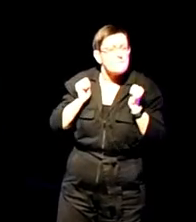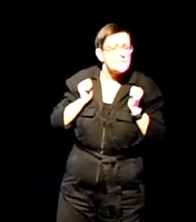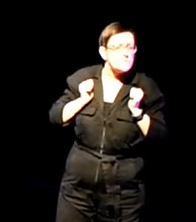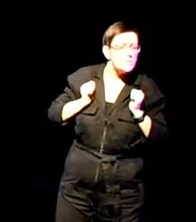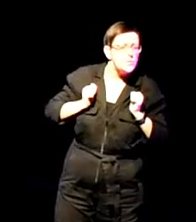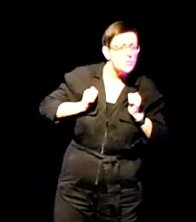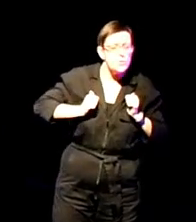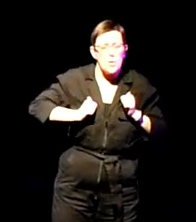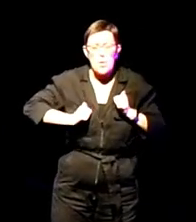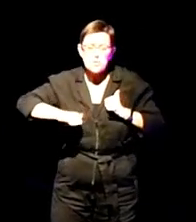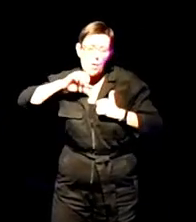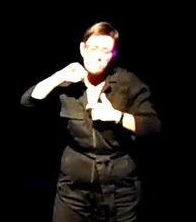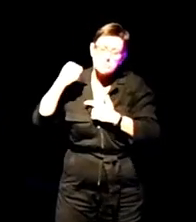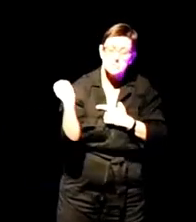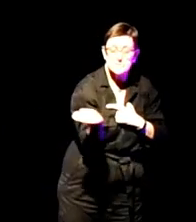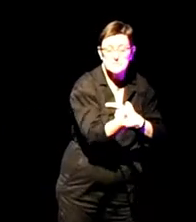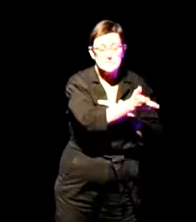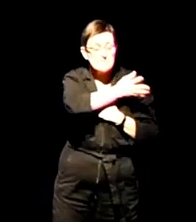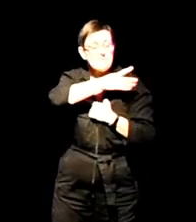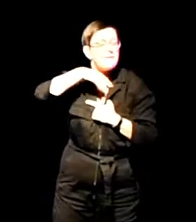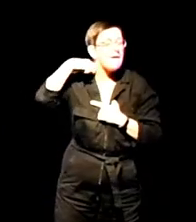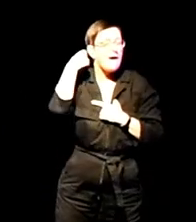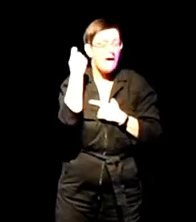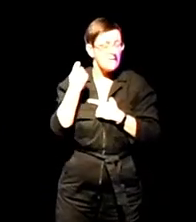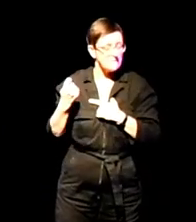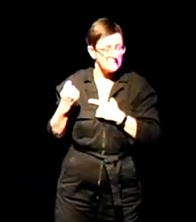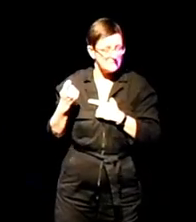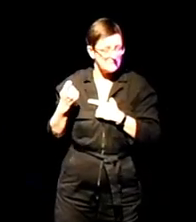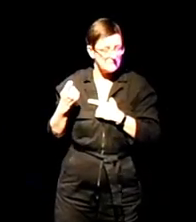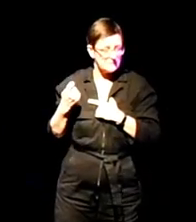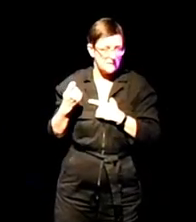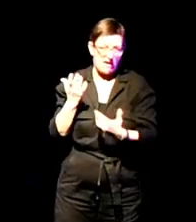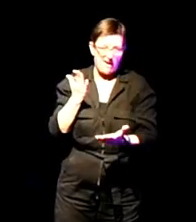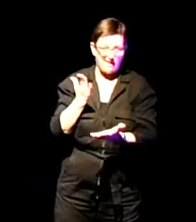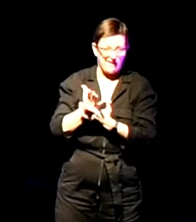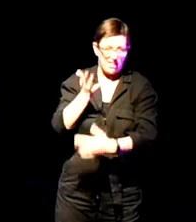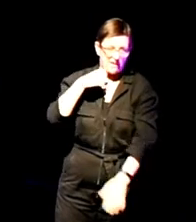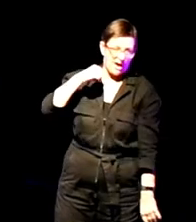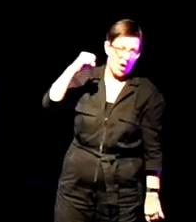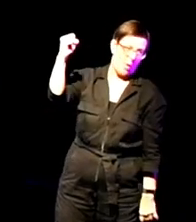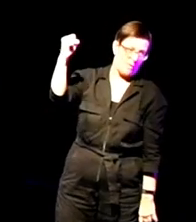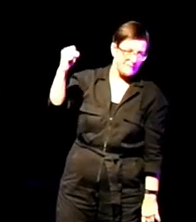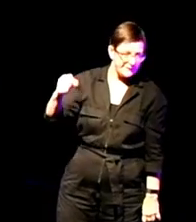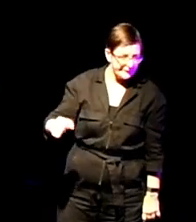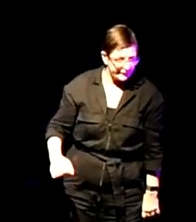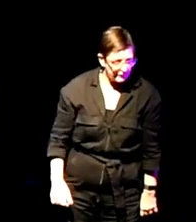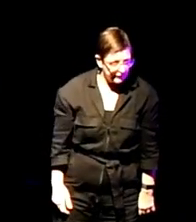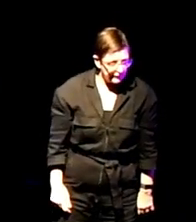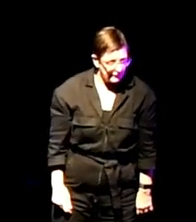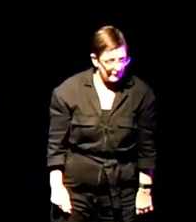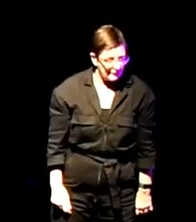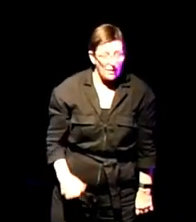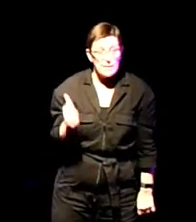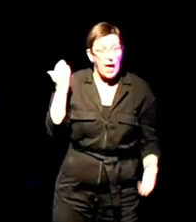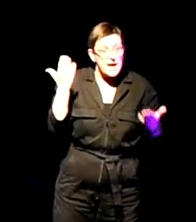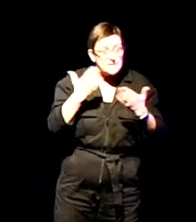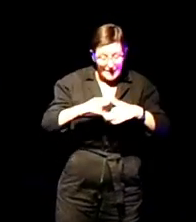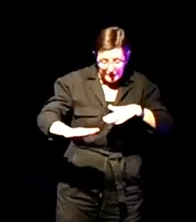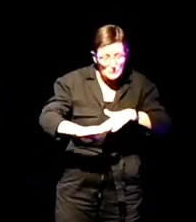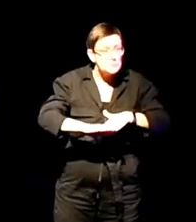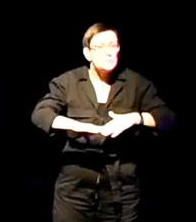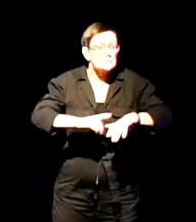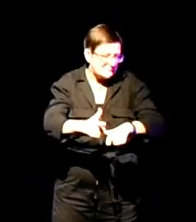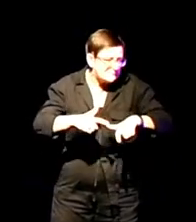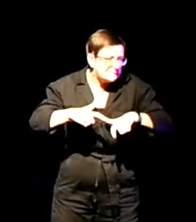scarf draped just so, clearly hungover in last night's patent leather shoes. Full